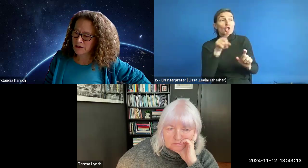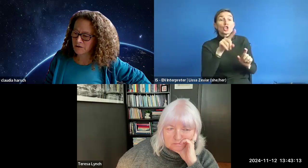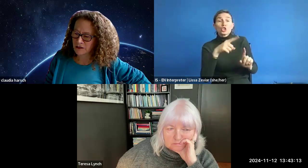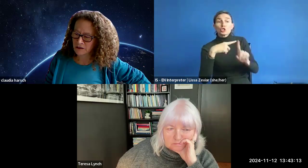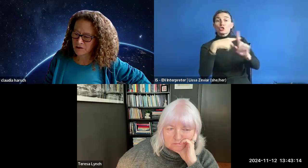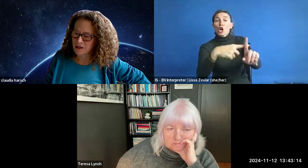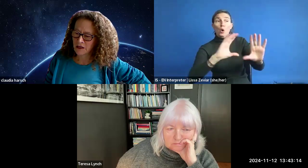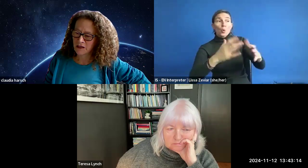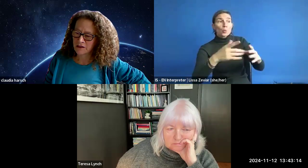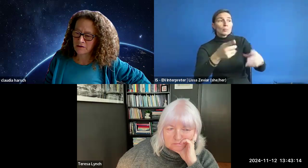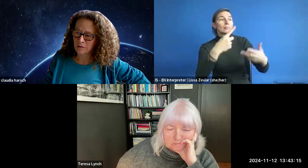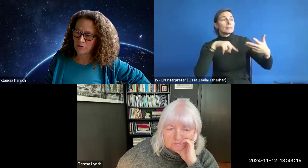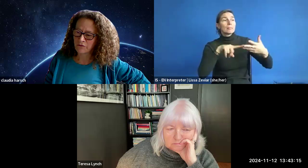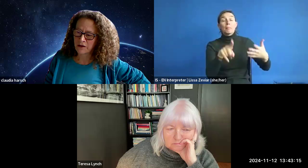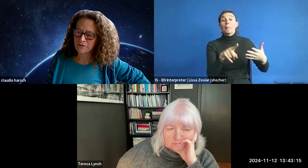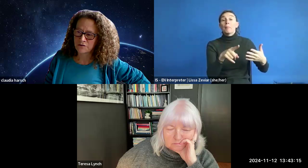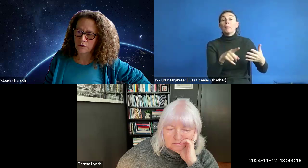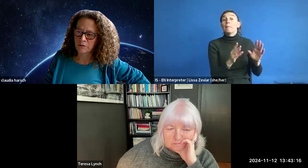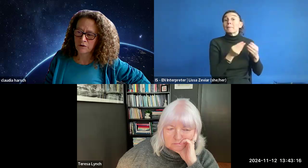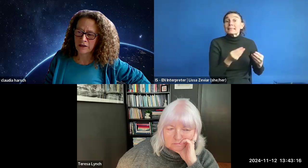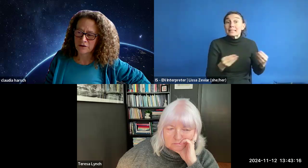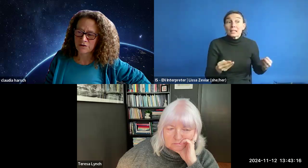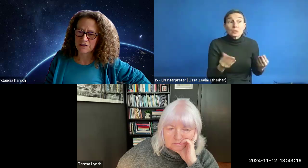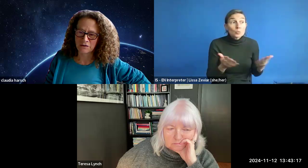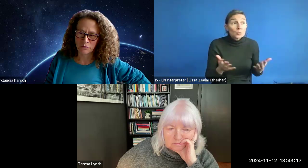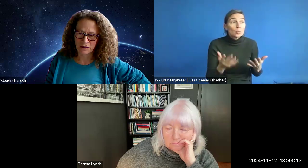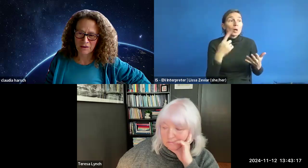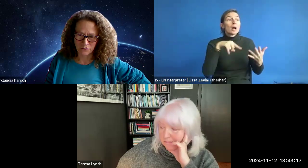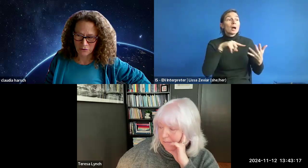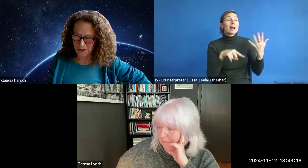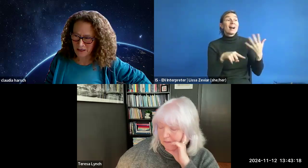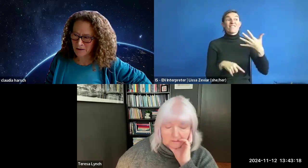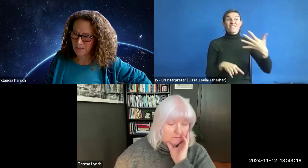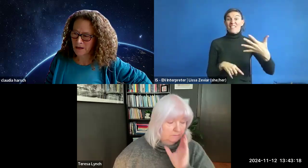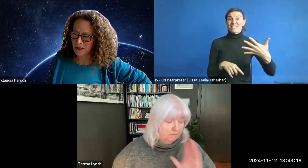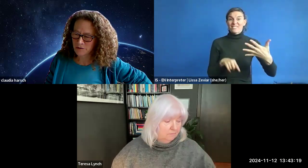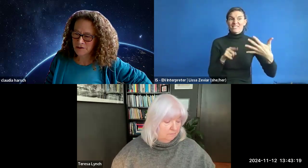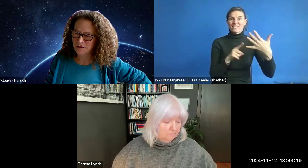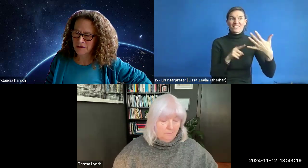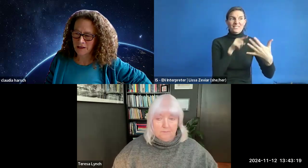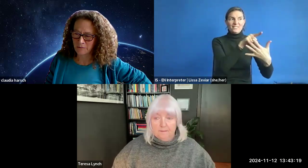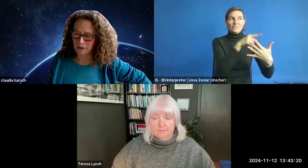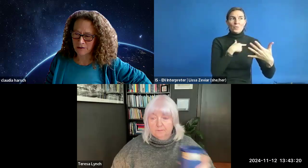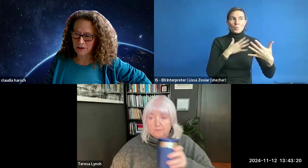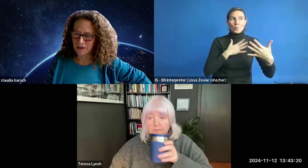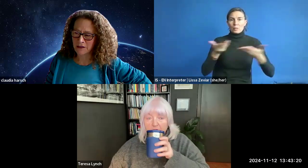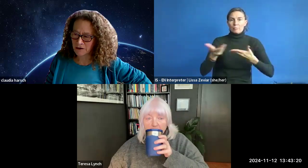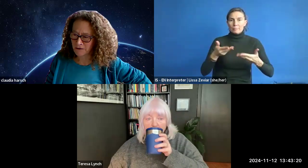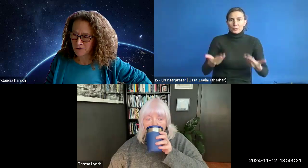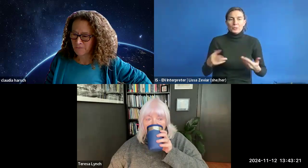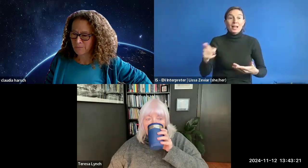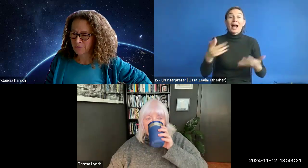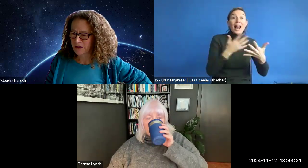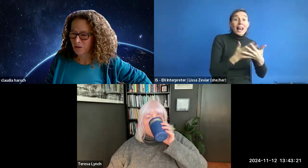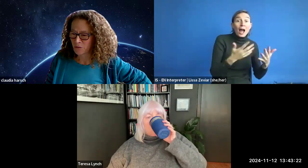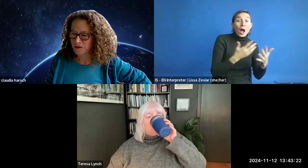of materials. And number 5 is what I'm really interested in with you today, the language skills and elements. And